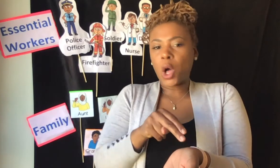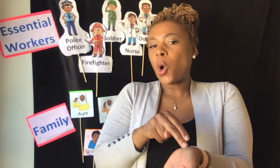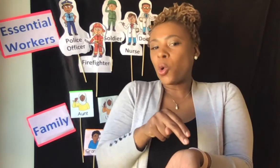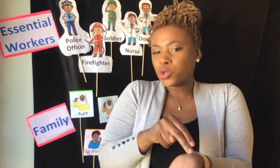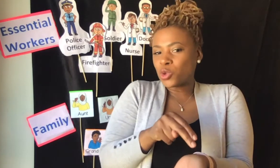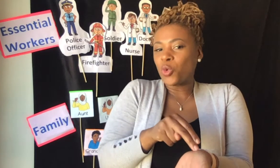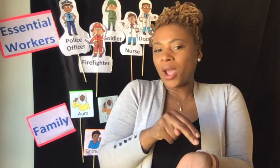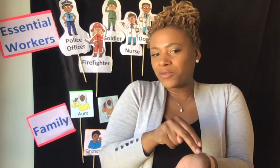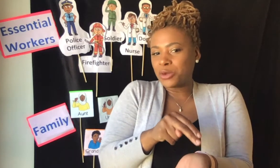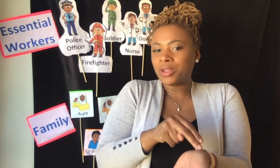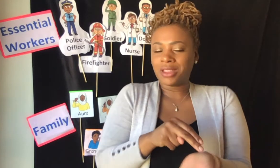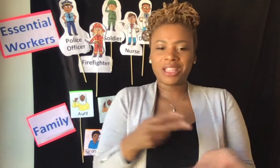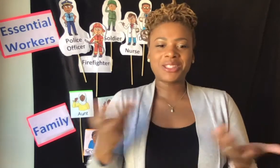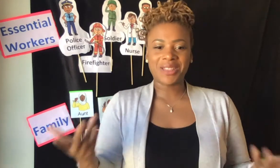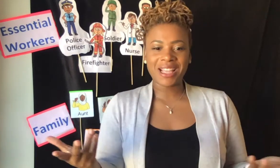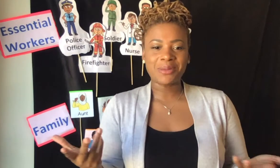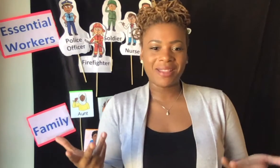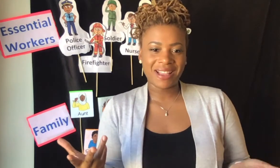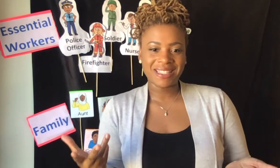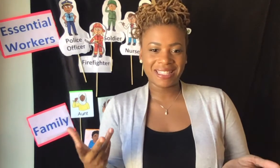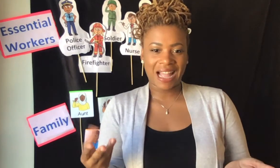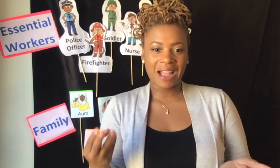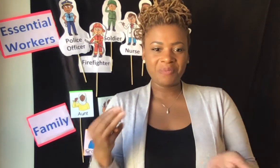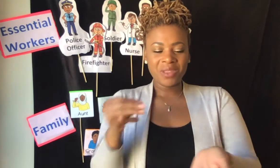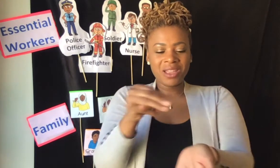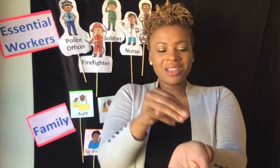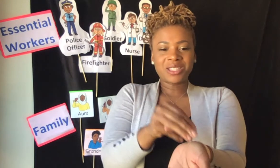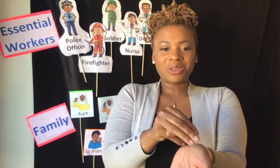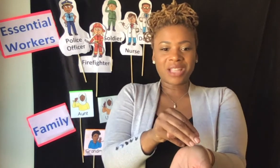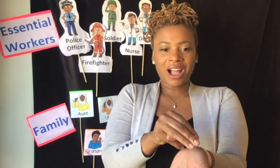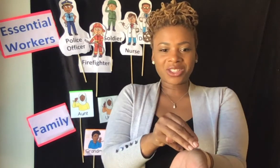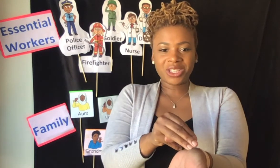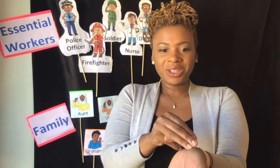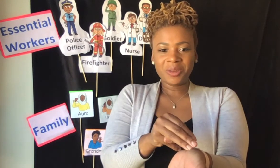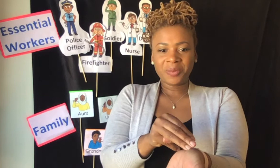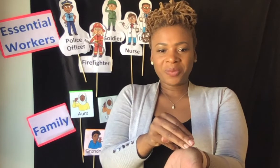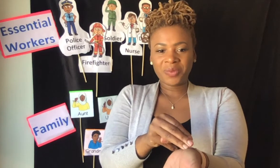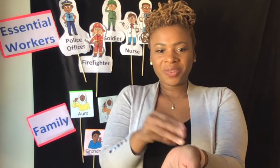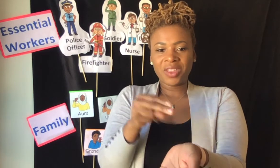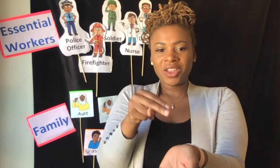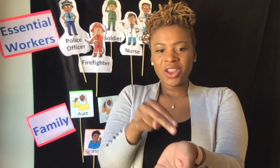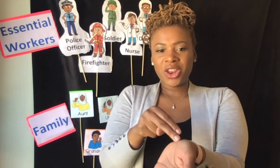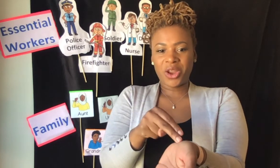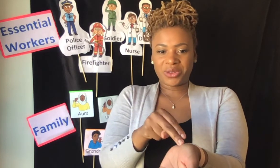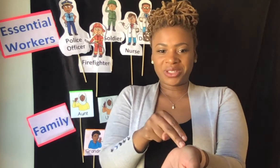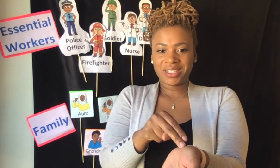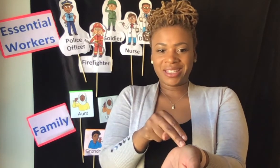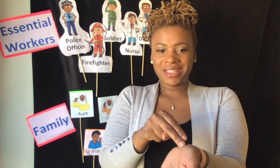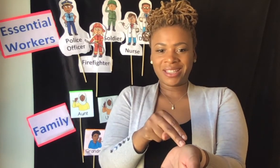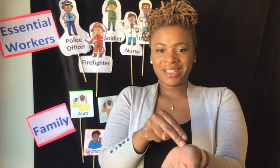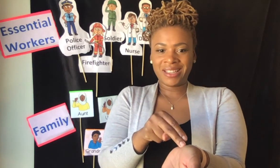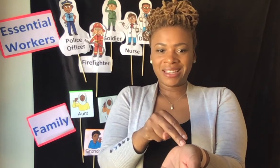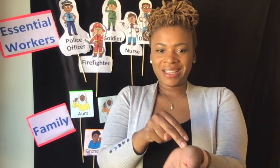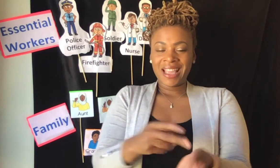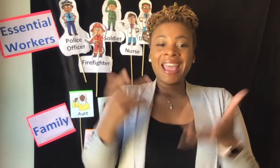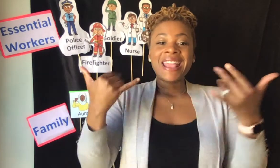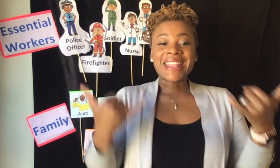old school way of doing things, so that's why that's the sign. So doctor, nurse. Now